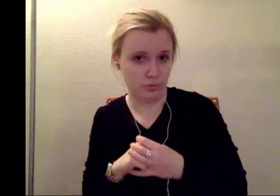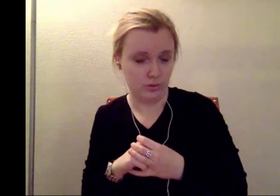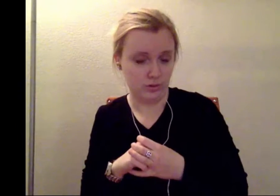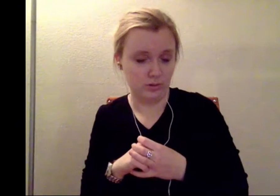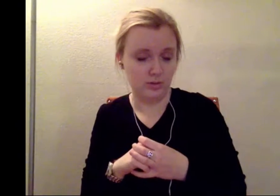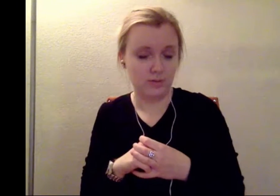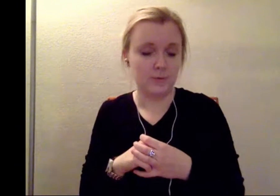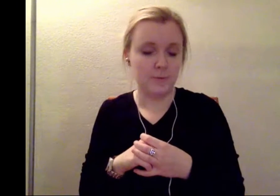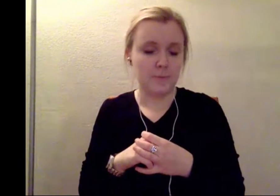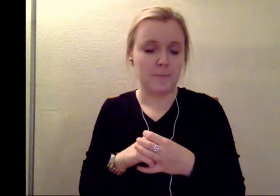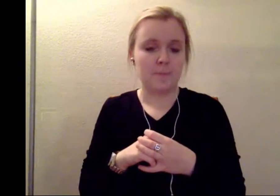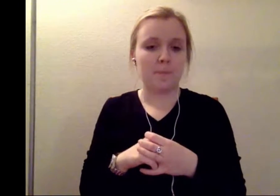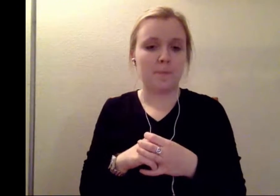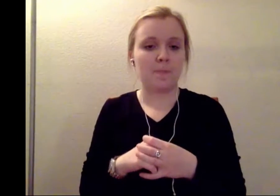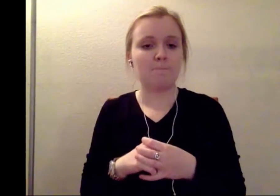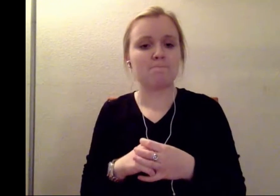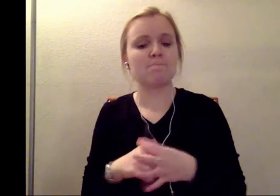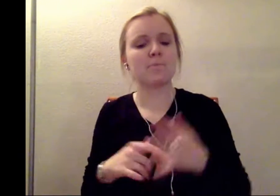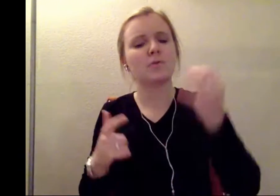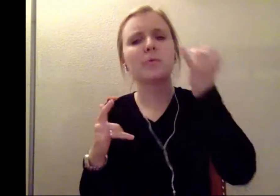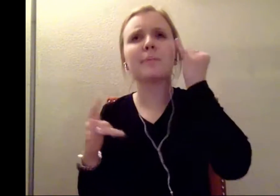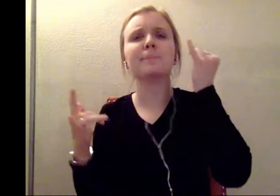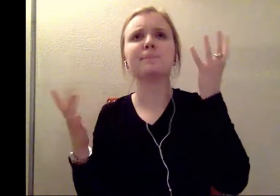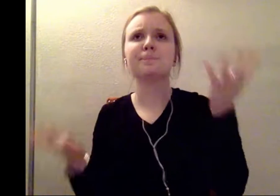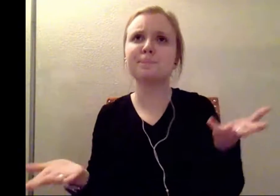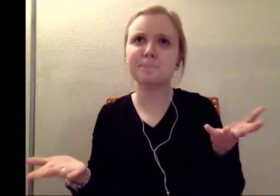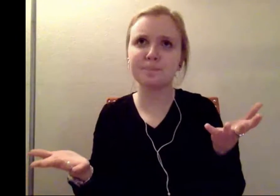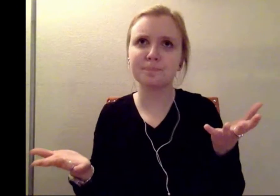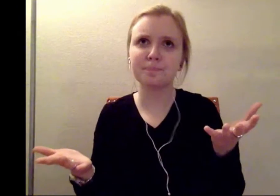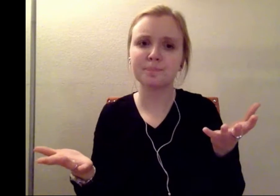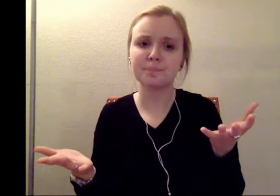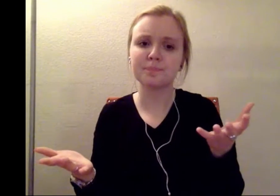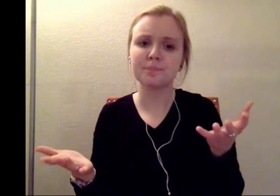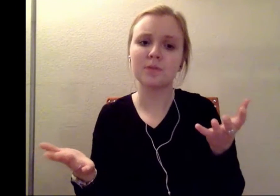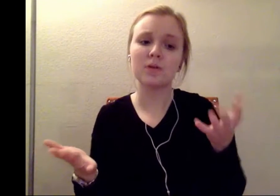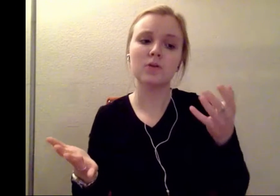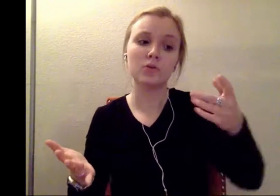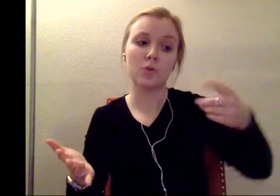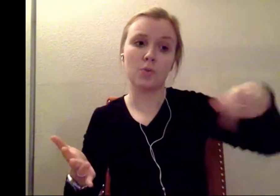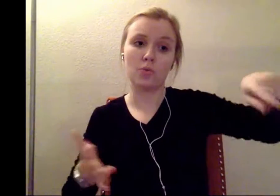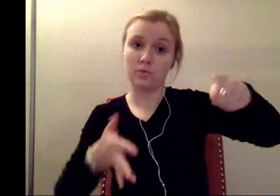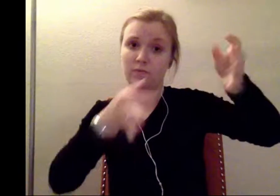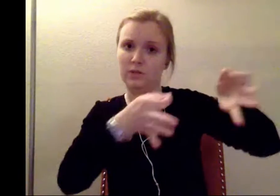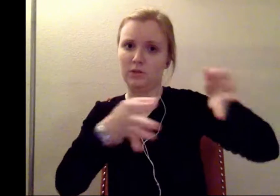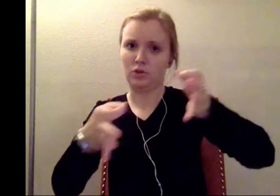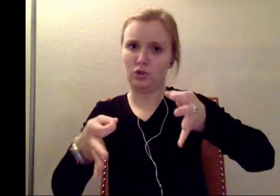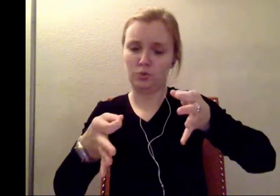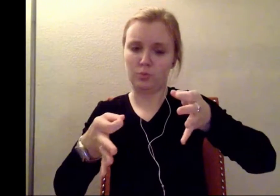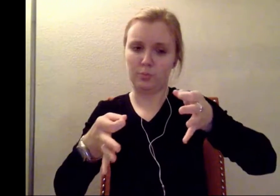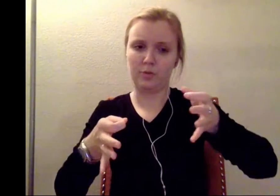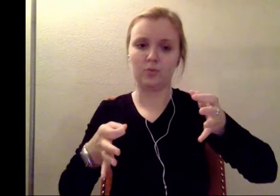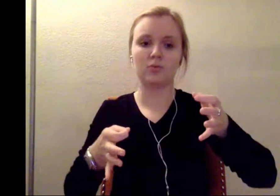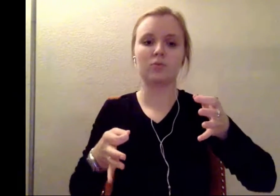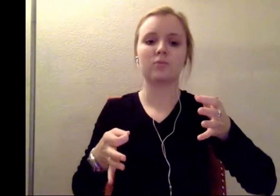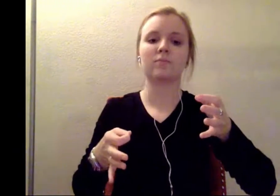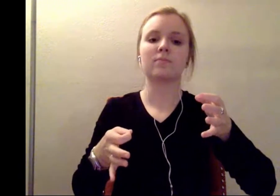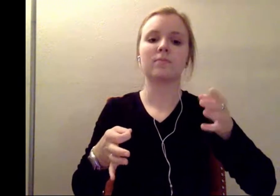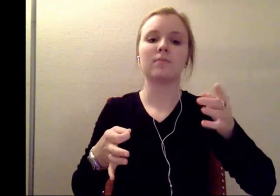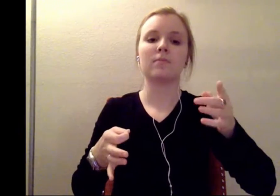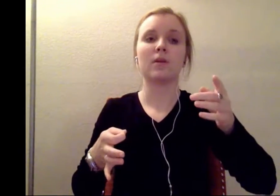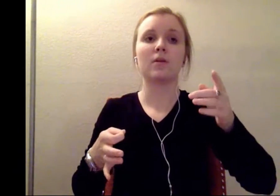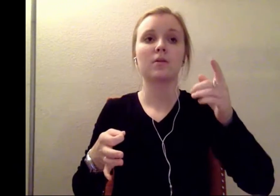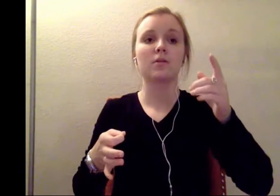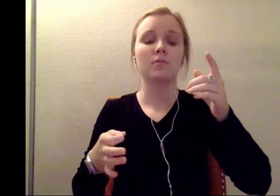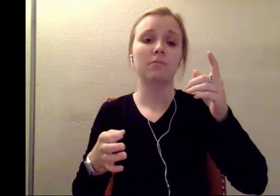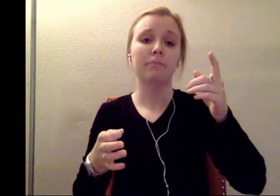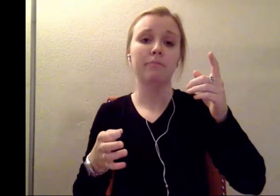U.S. decision makers, people working in the State Department, who gave advice to the high-level